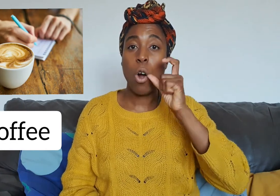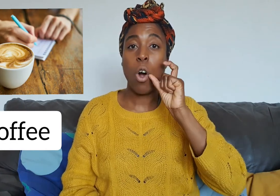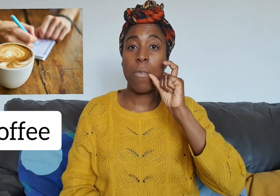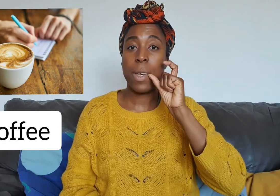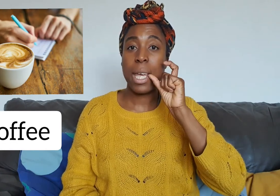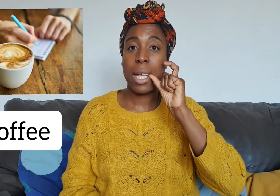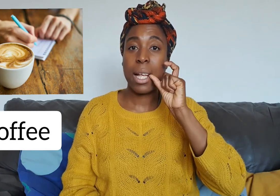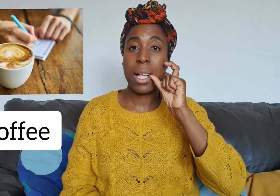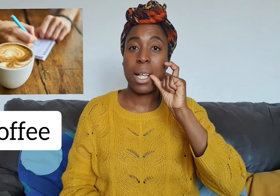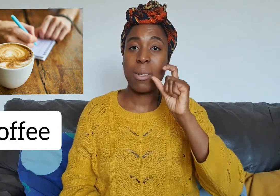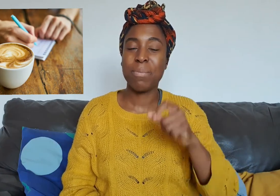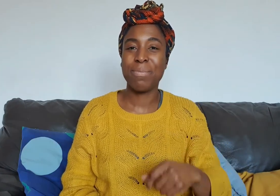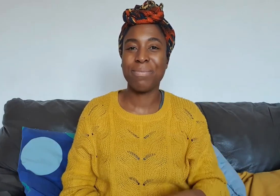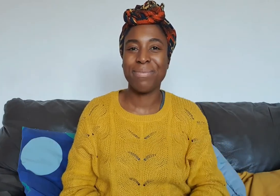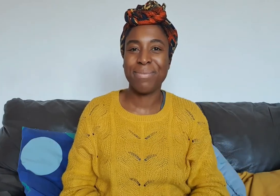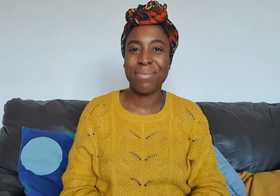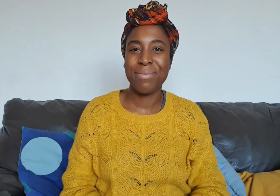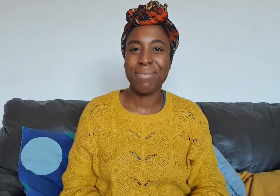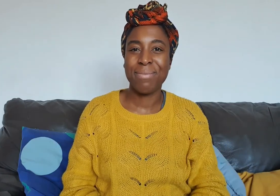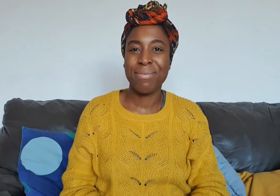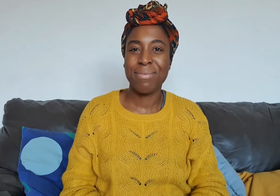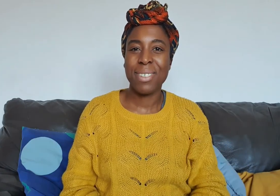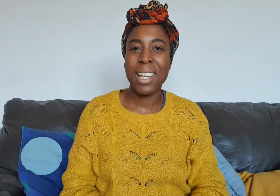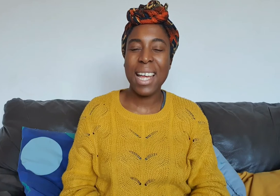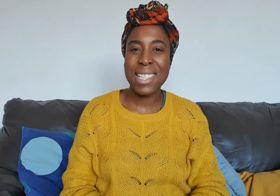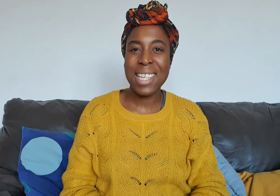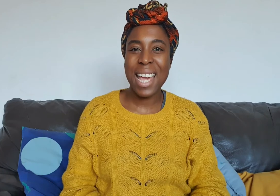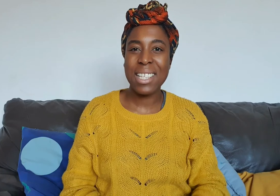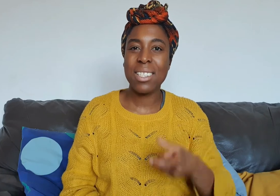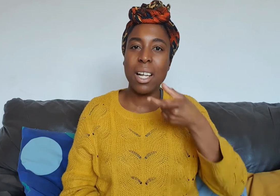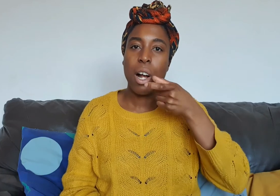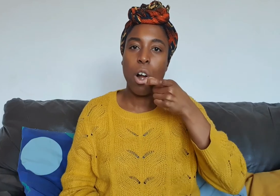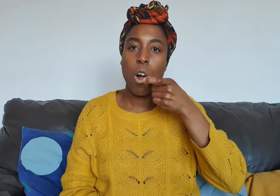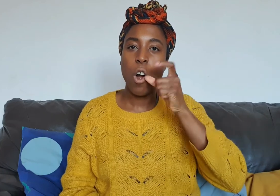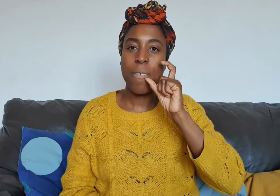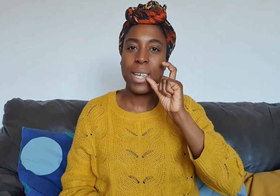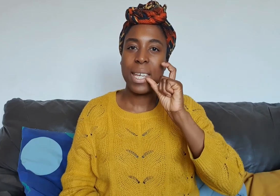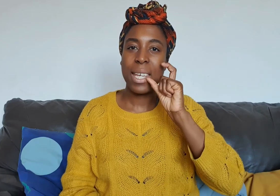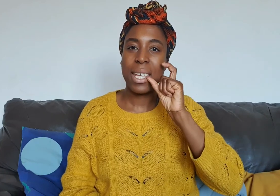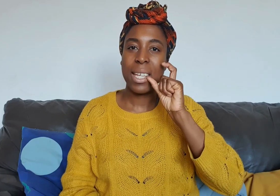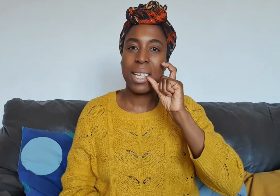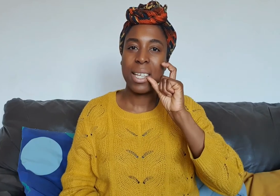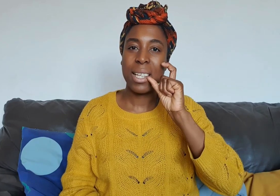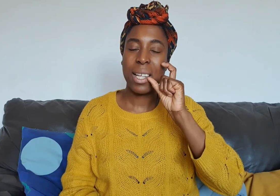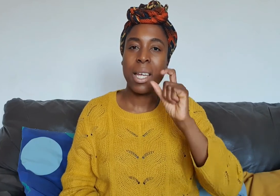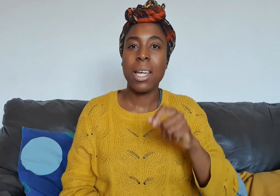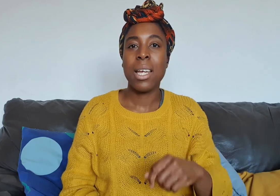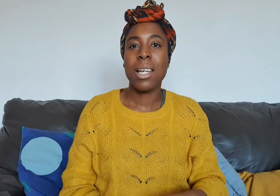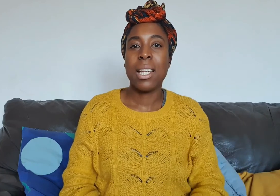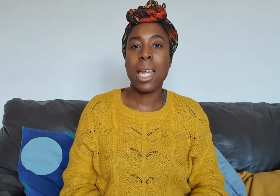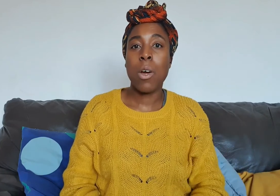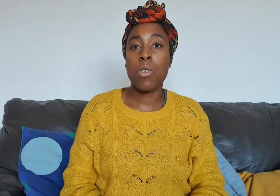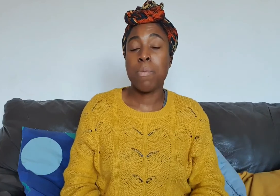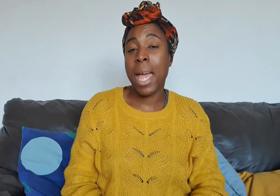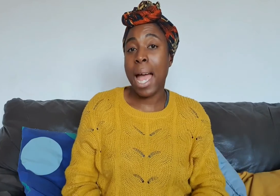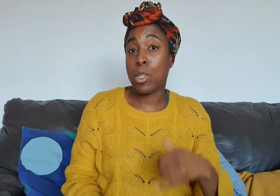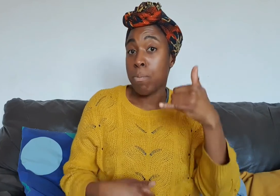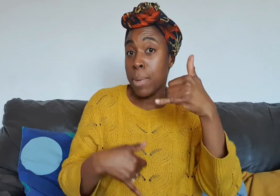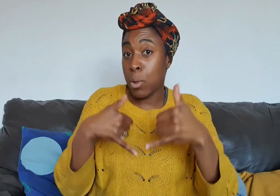coffee. And again. Now, you may add milk